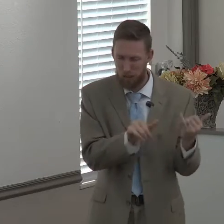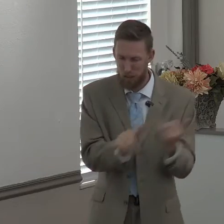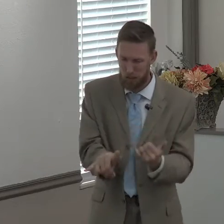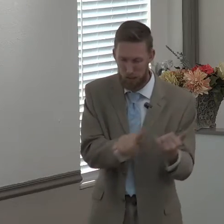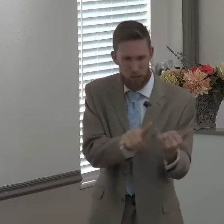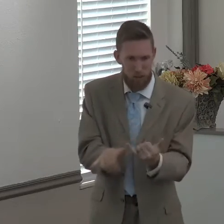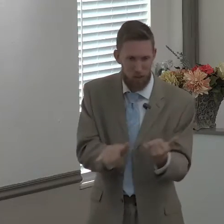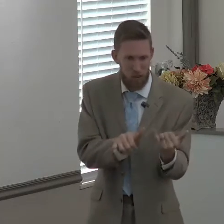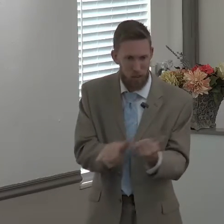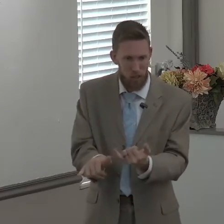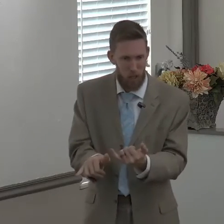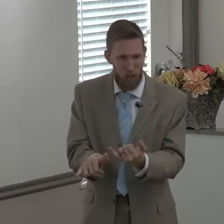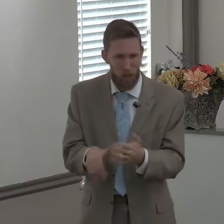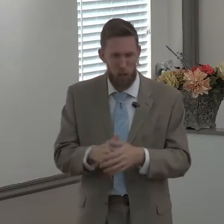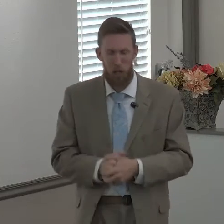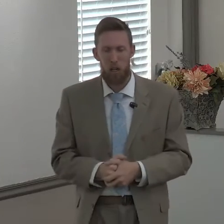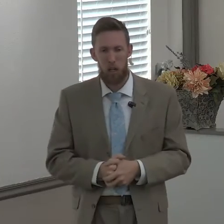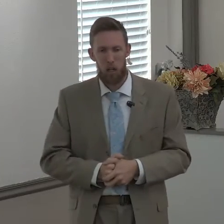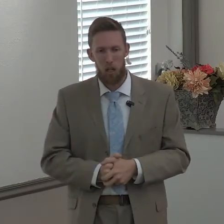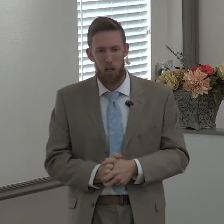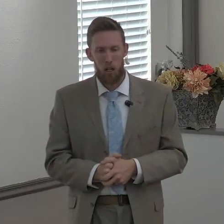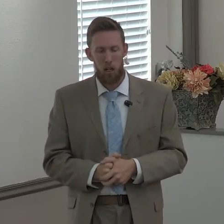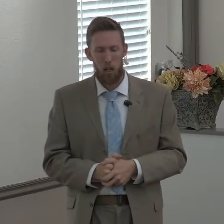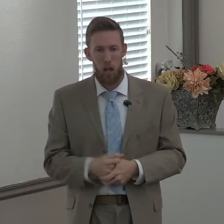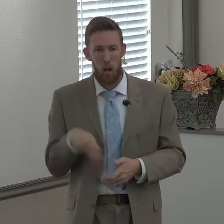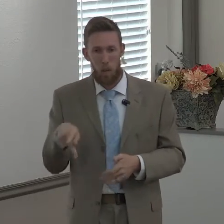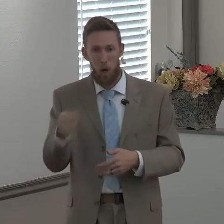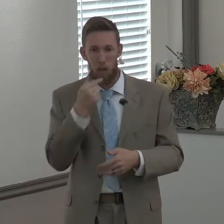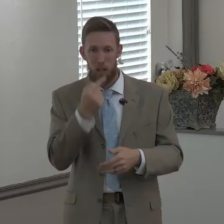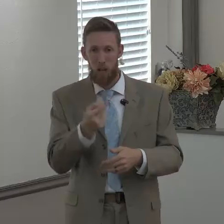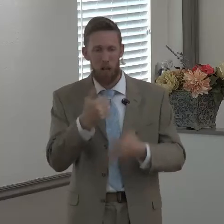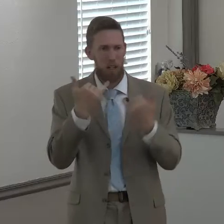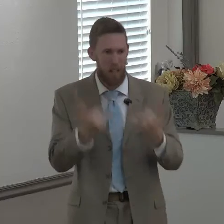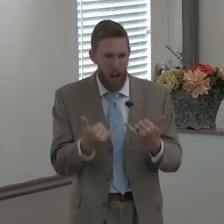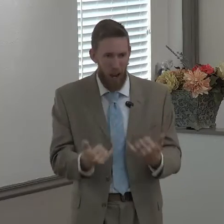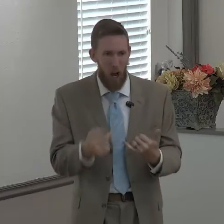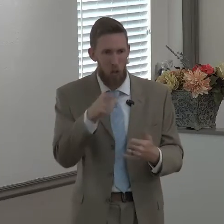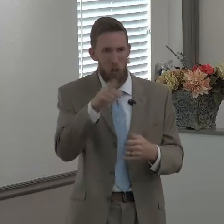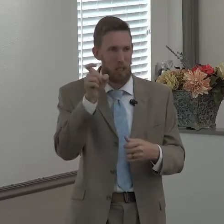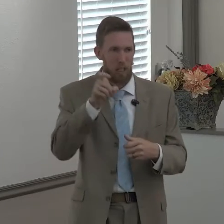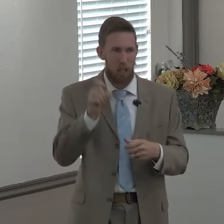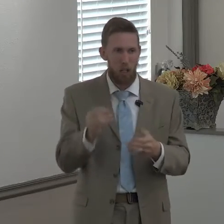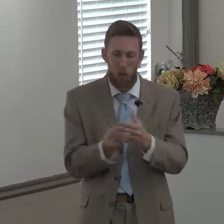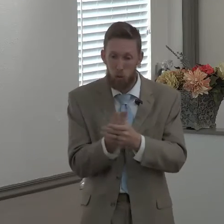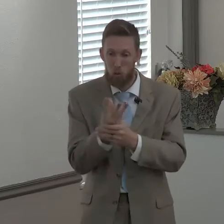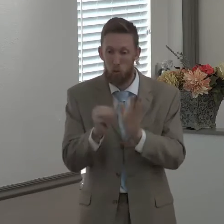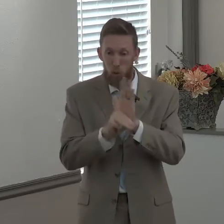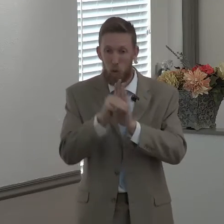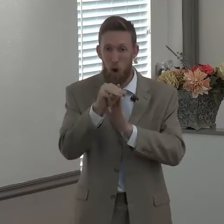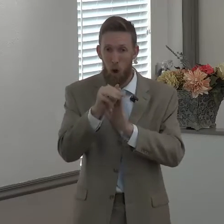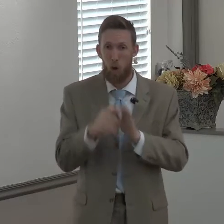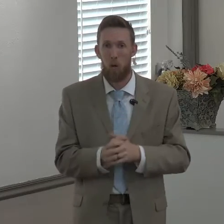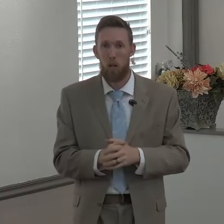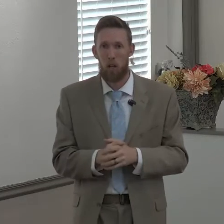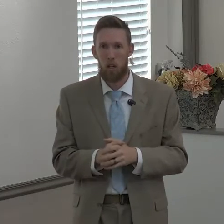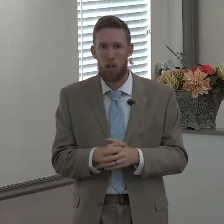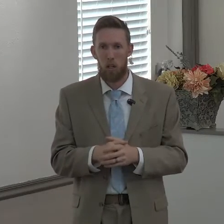I was a child once, and here's how I acted, and this is how you're acting. And this is what I thought, and this is what you're thinking.